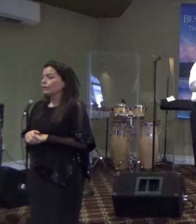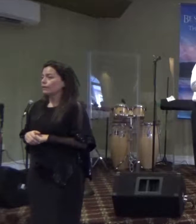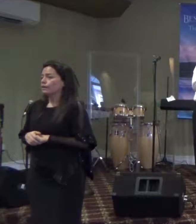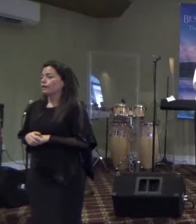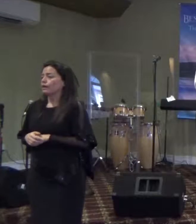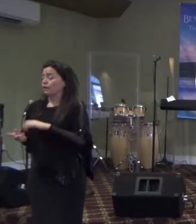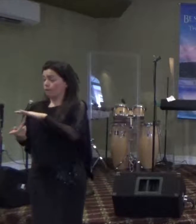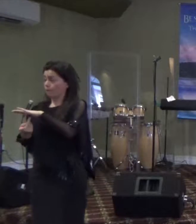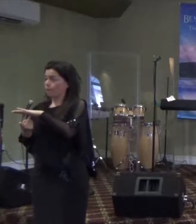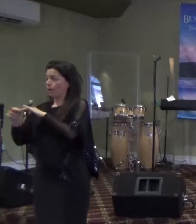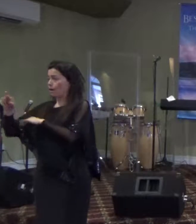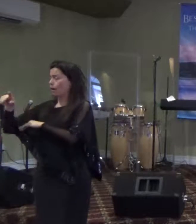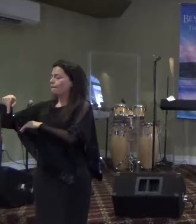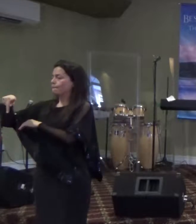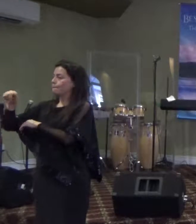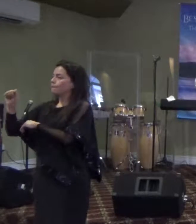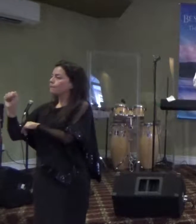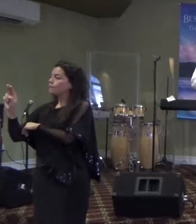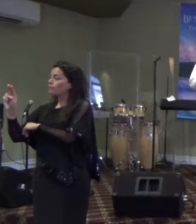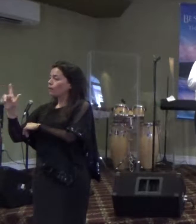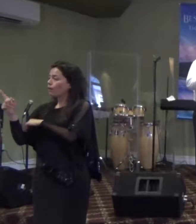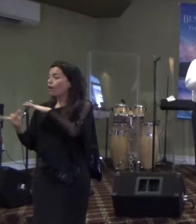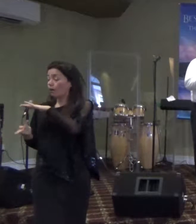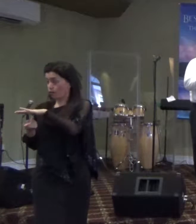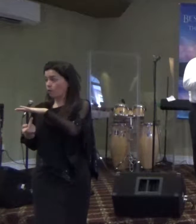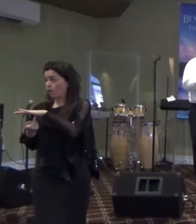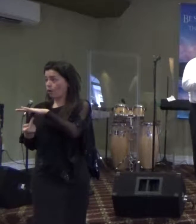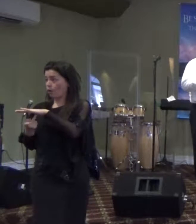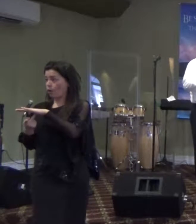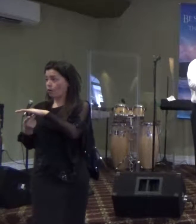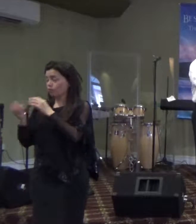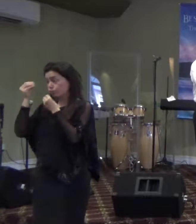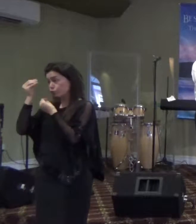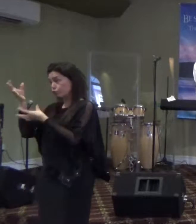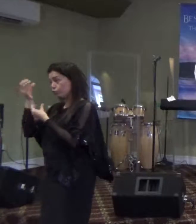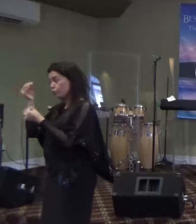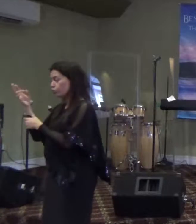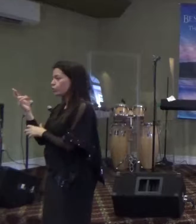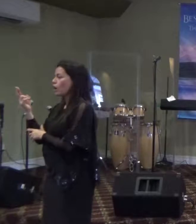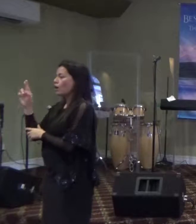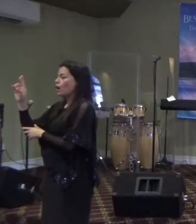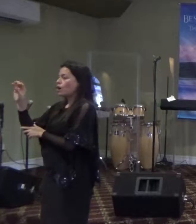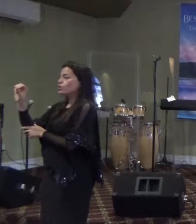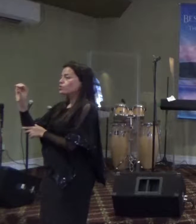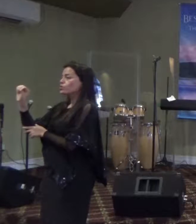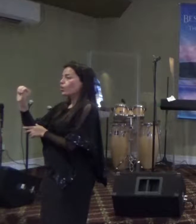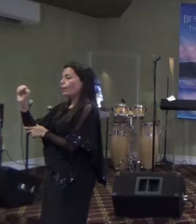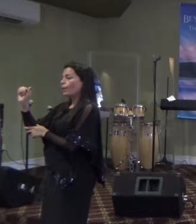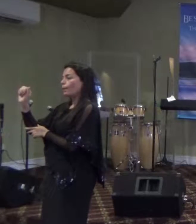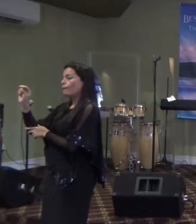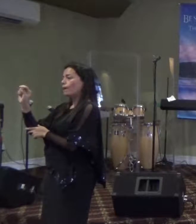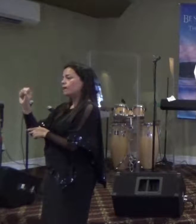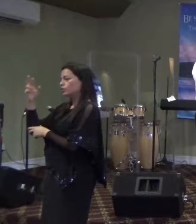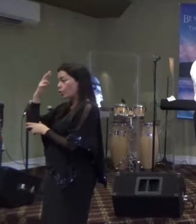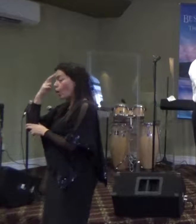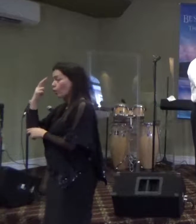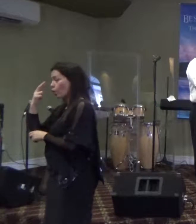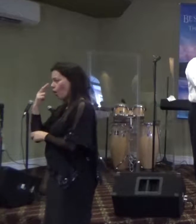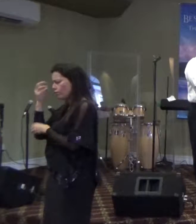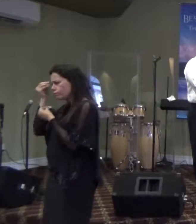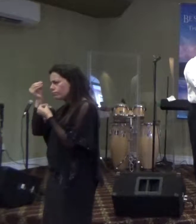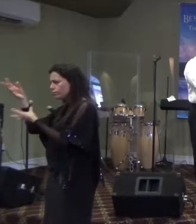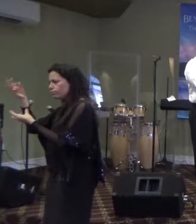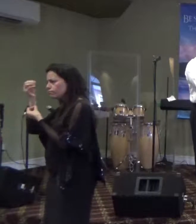tells the Romans, porque las cosas invisibles de él, because invisible things of him, capítulo 1, verso